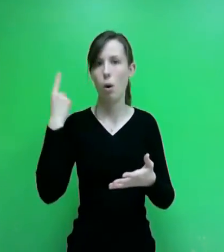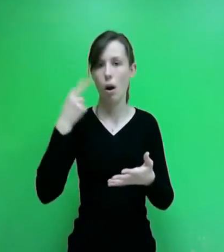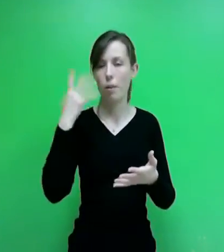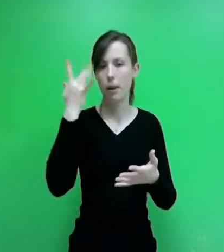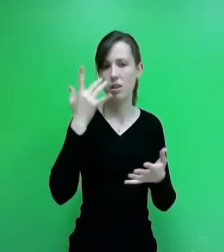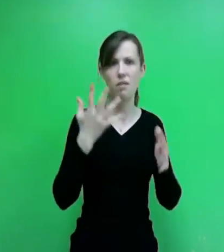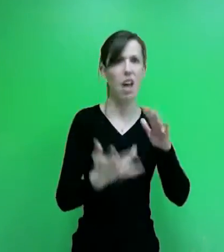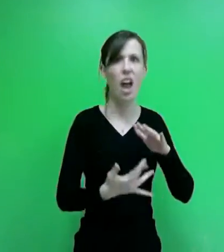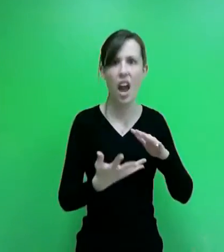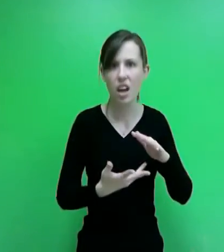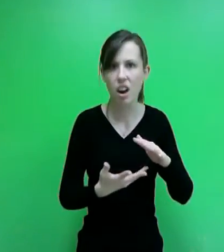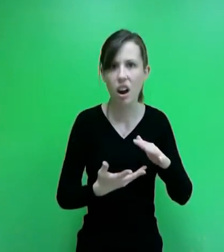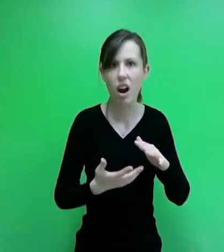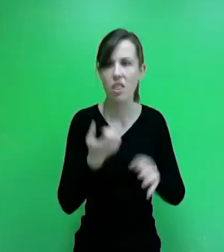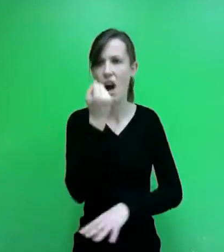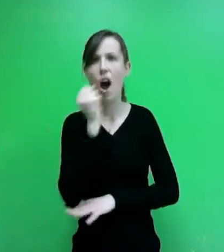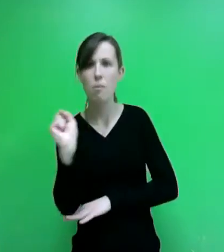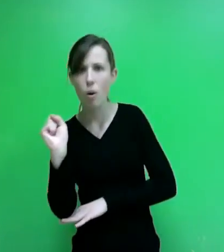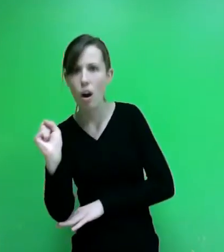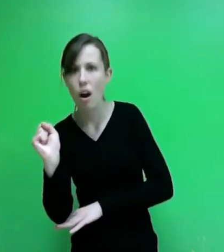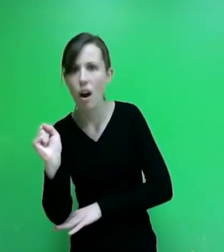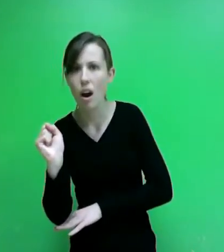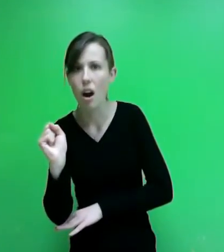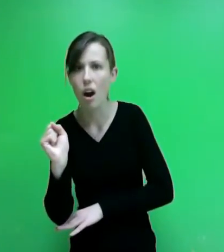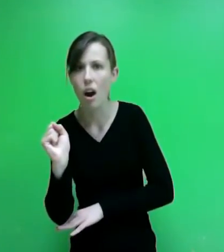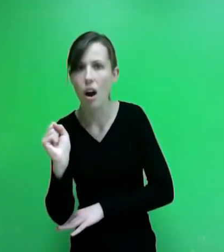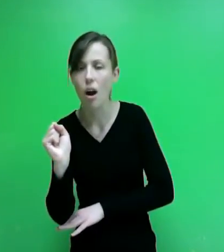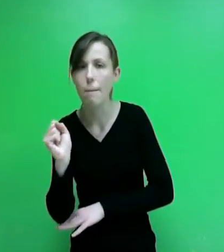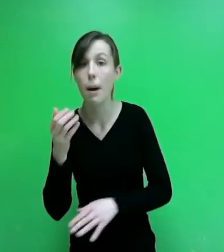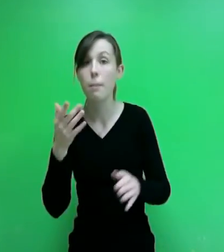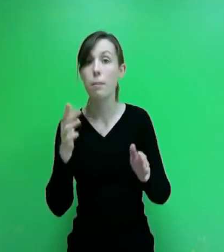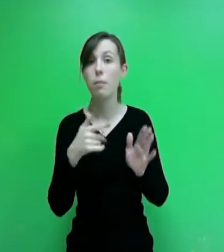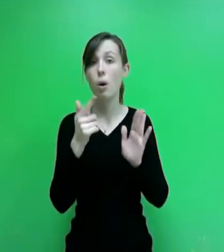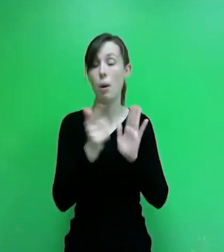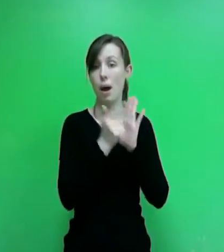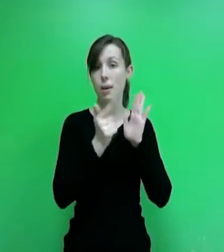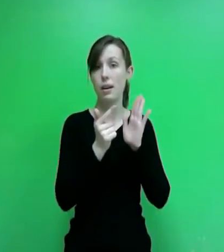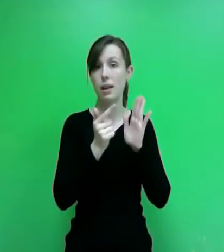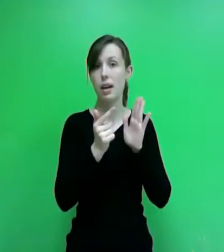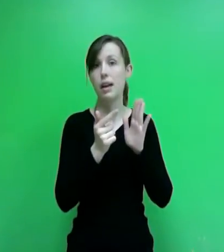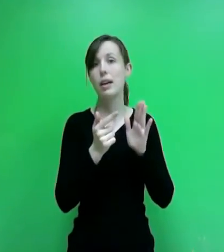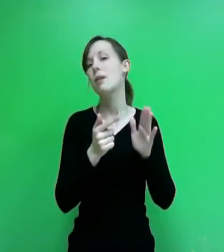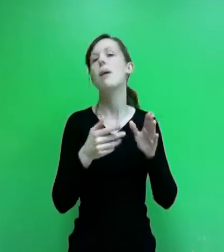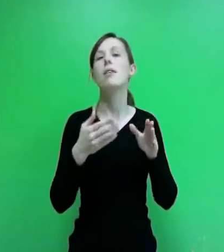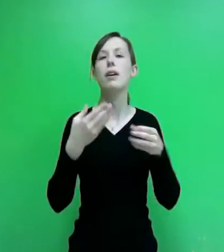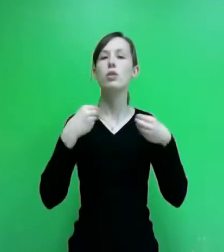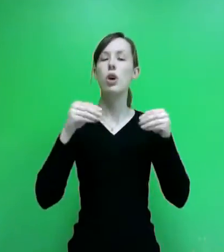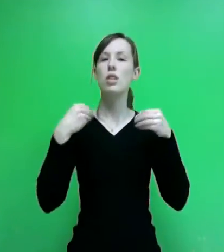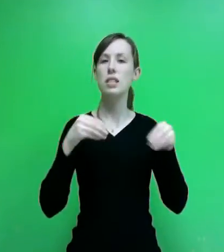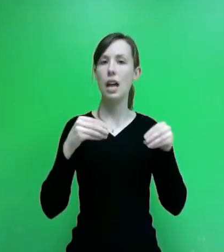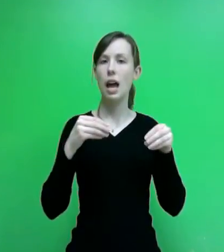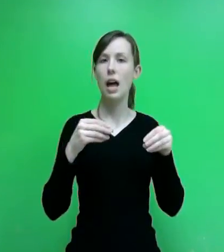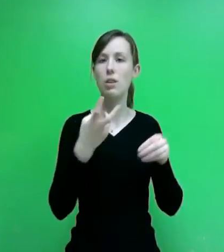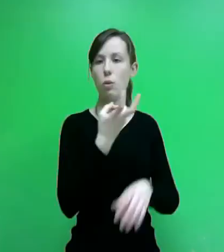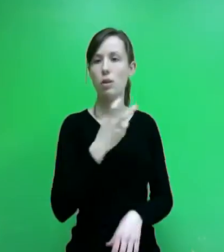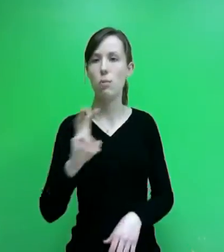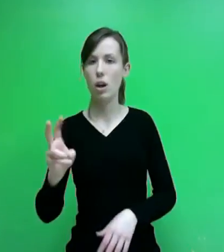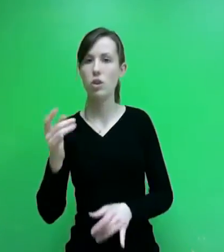anger and uproar by prohibiting the manufacture, sale, and transportation of alcohol. This time period was